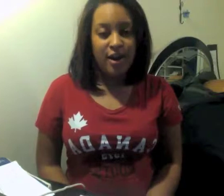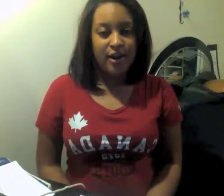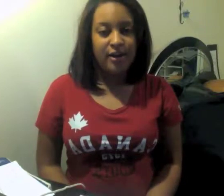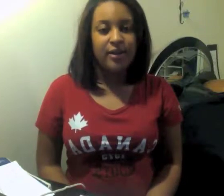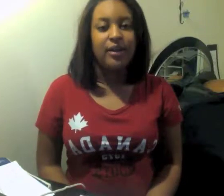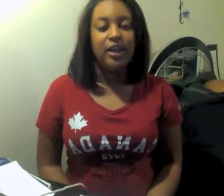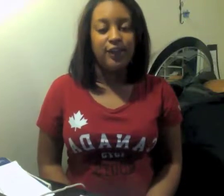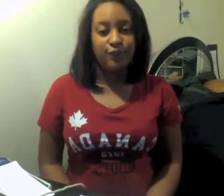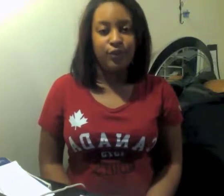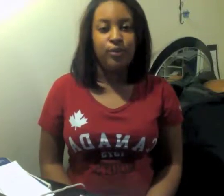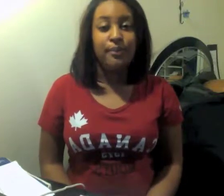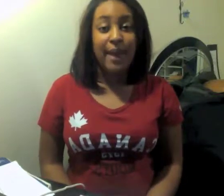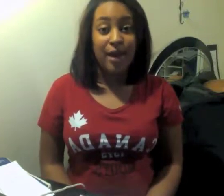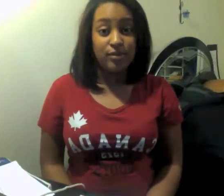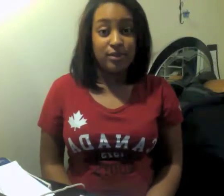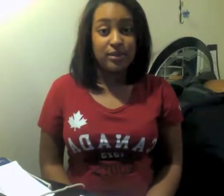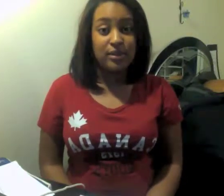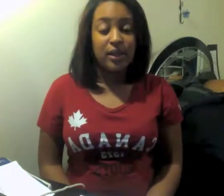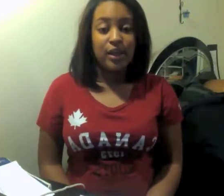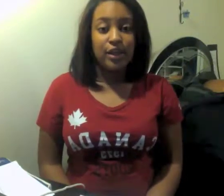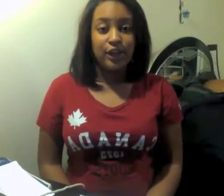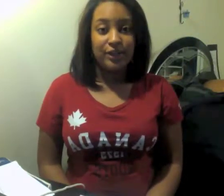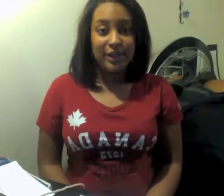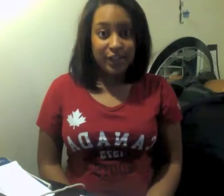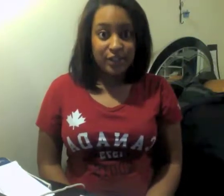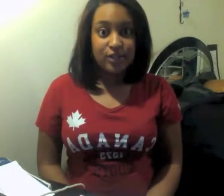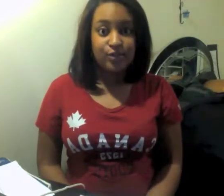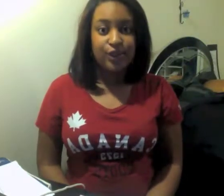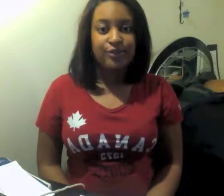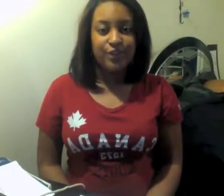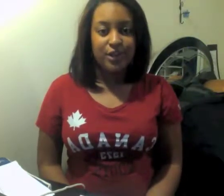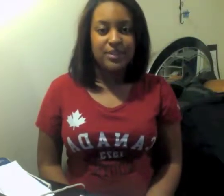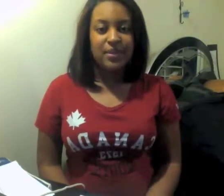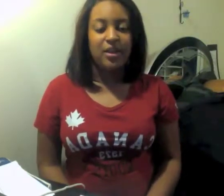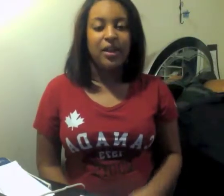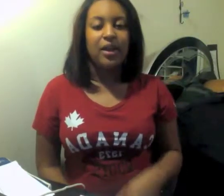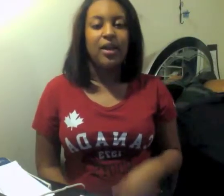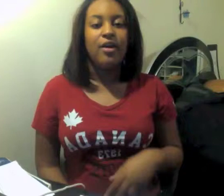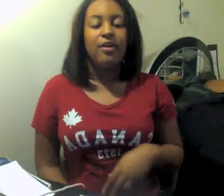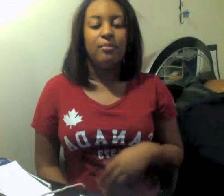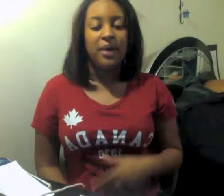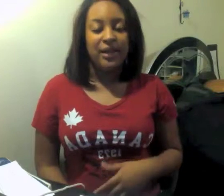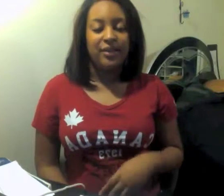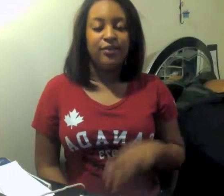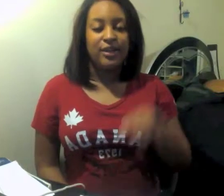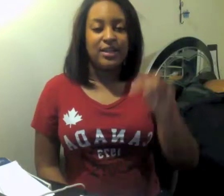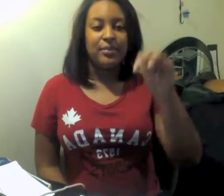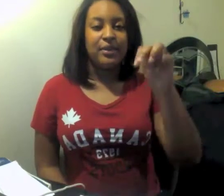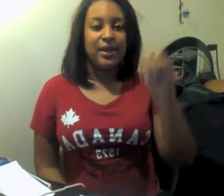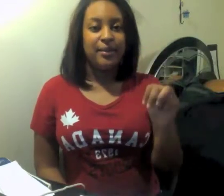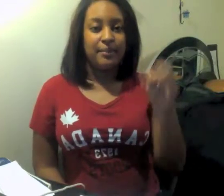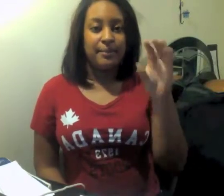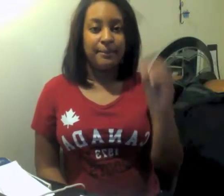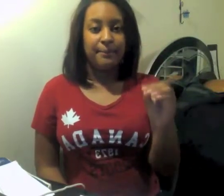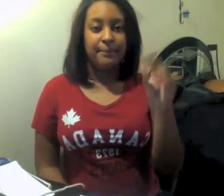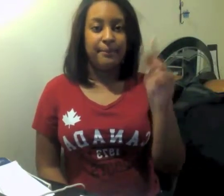hard if you bounce your letters when you're fingerspelling. Money, for example, again.